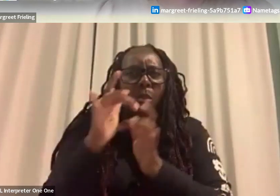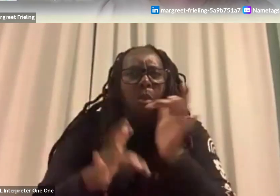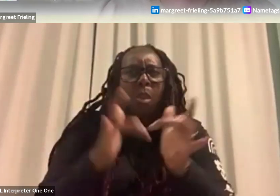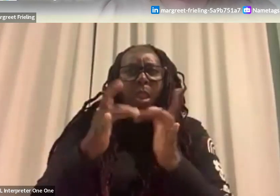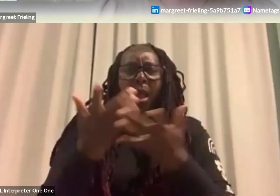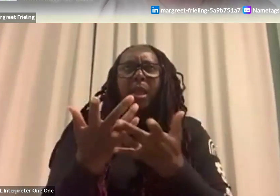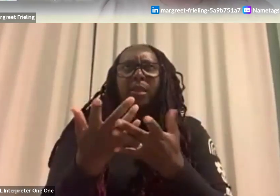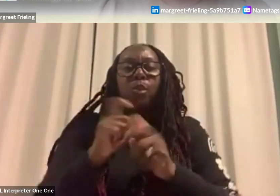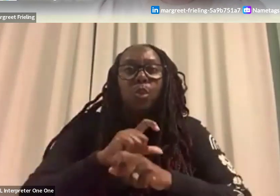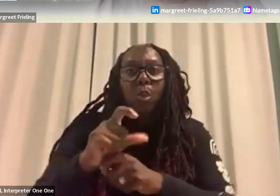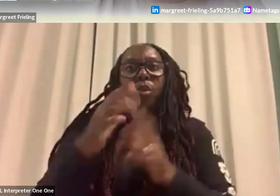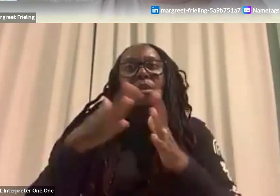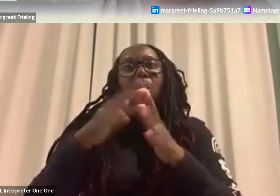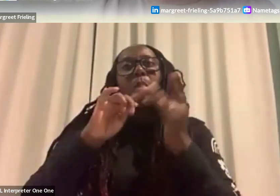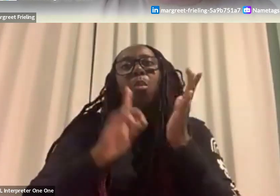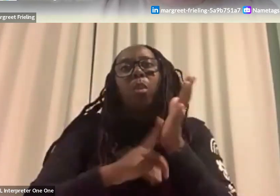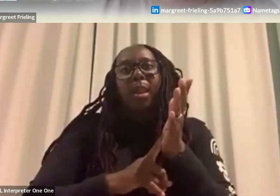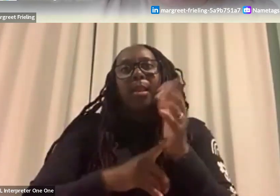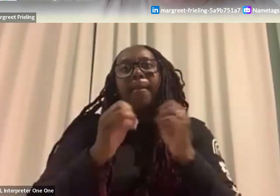well-being economy policy design.